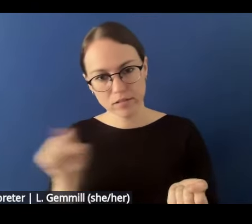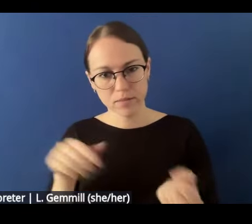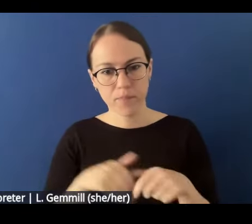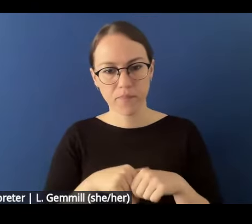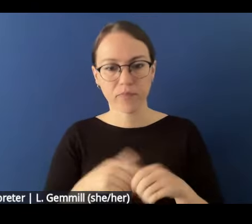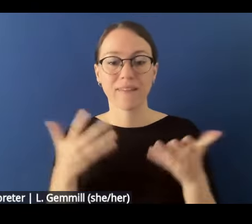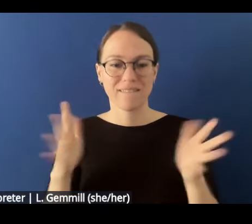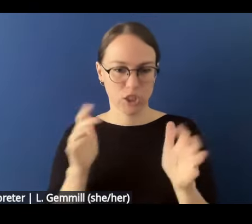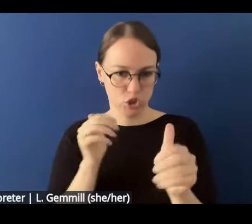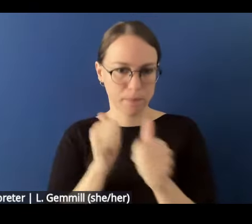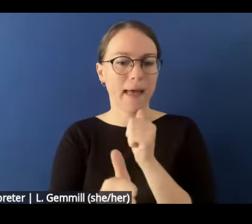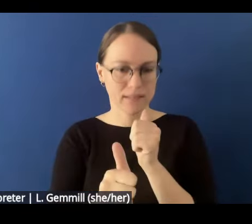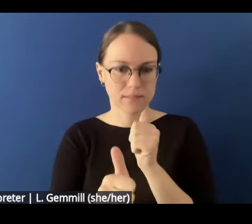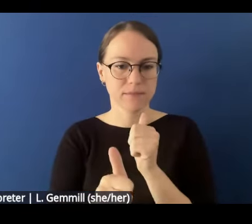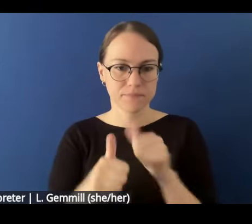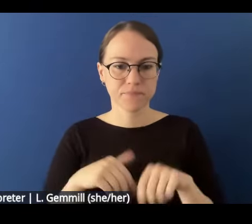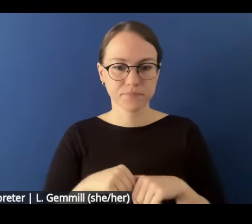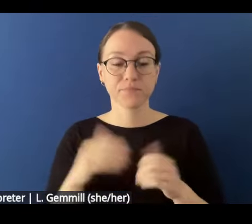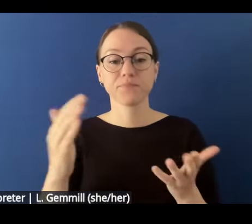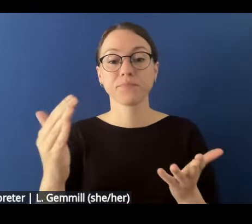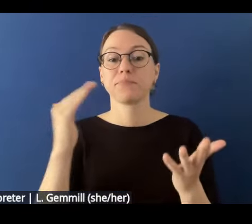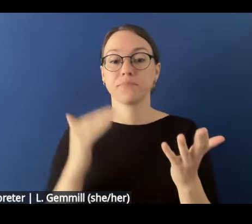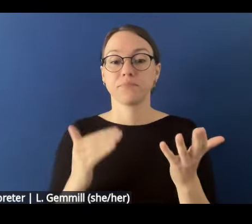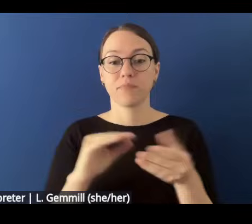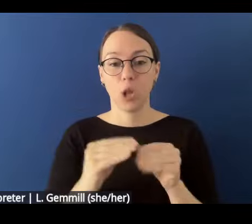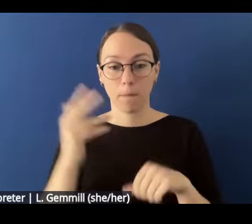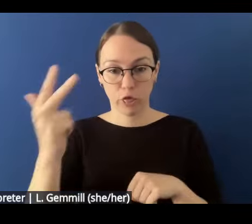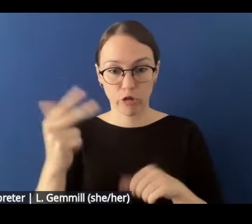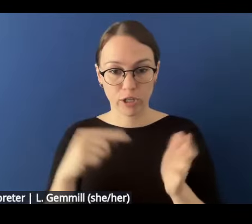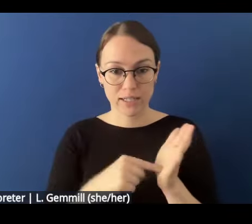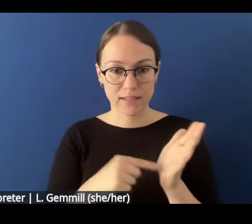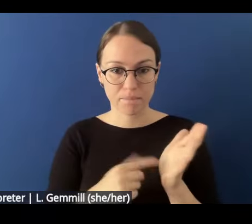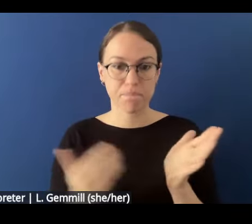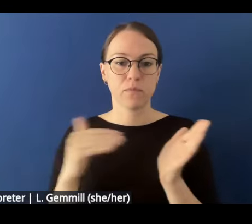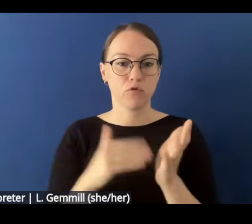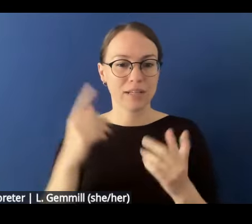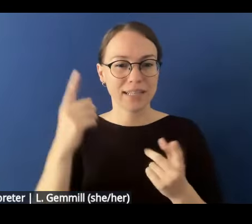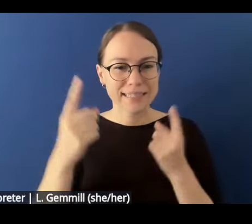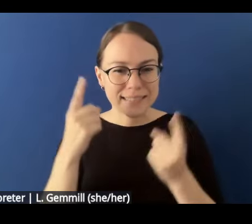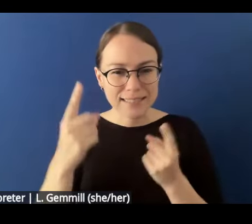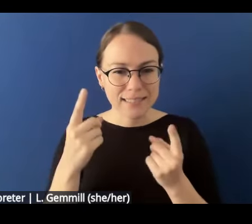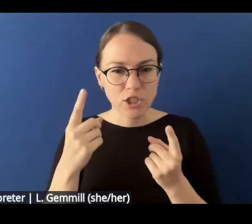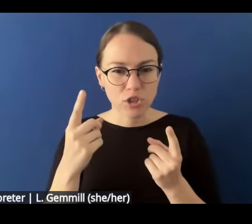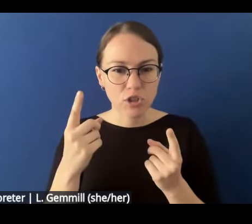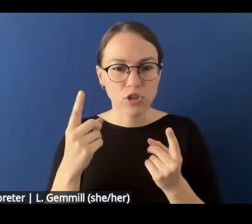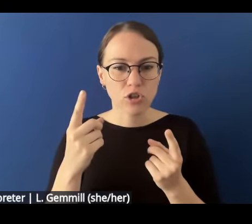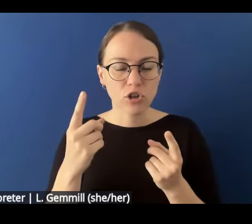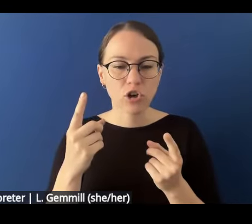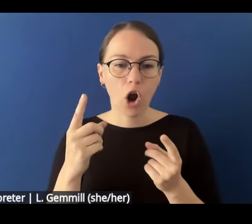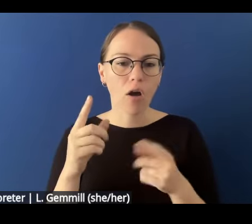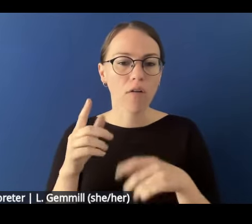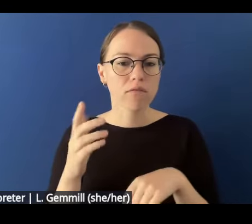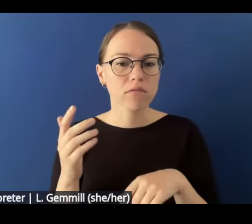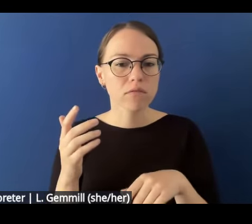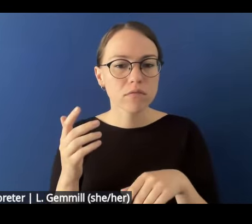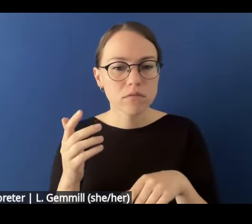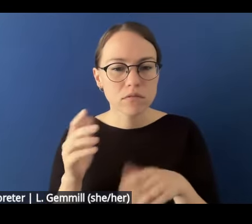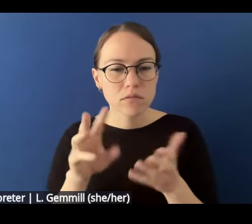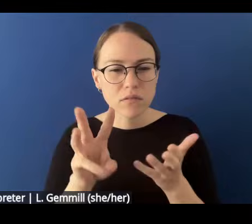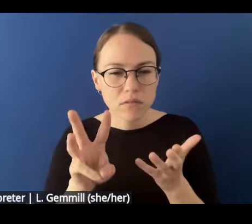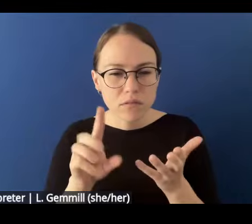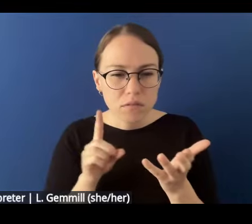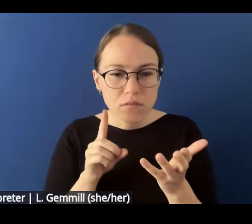3, we have a consideration of the sufficiency of the recall petition submitted by Keith Butkovich